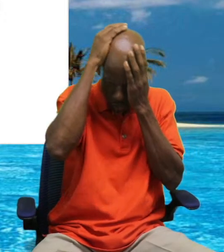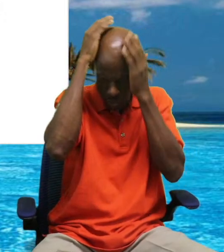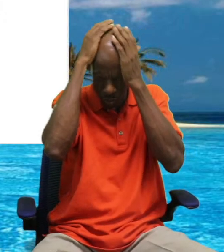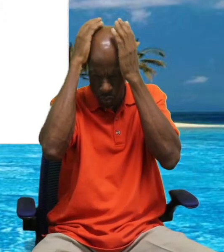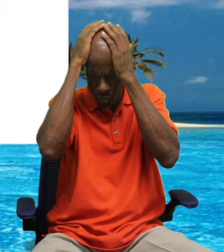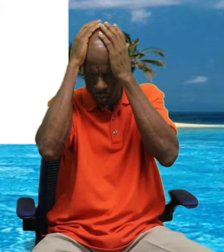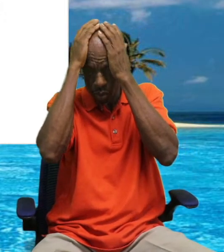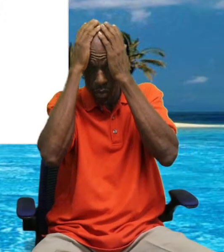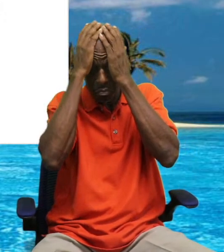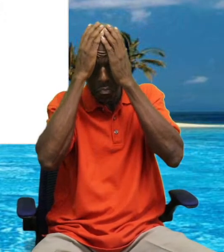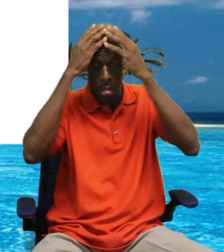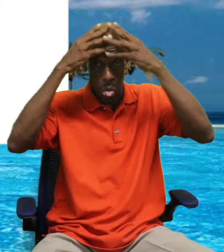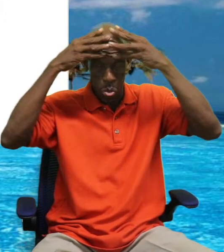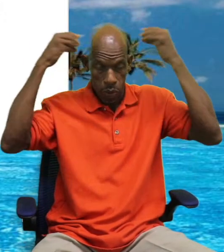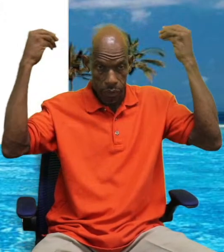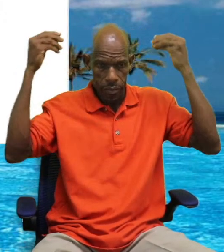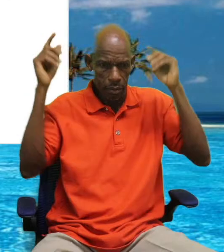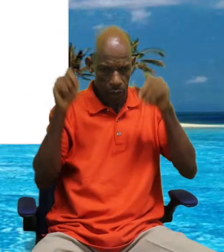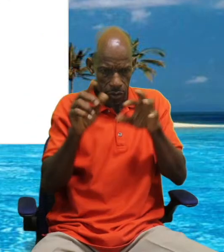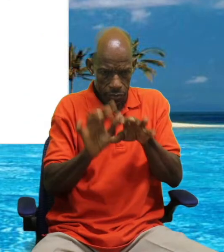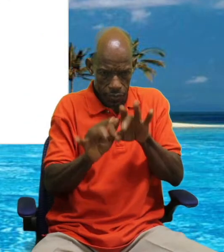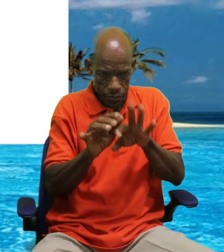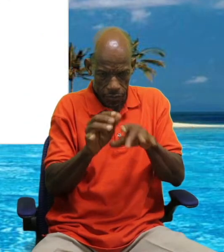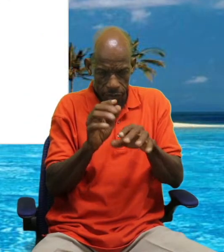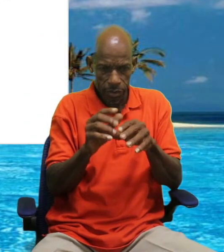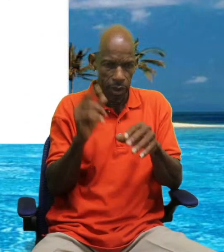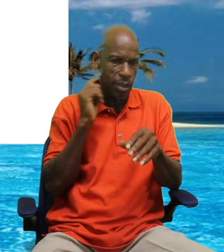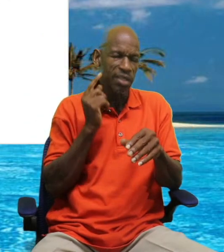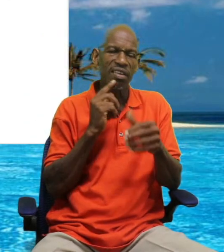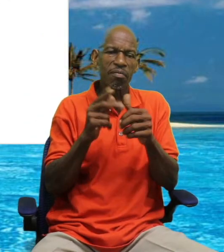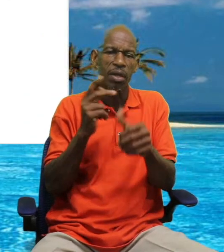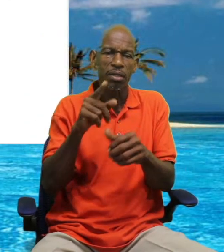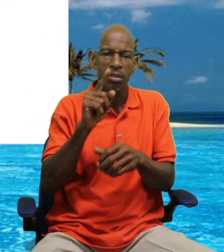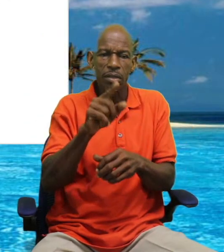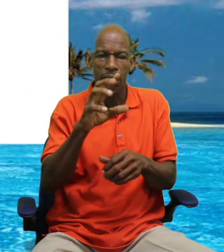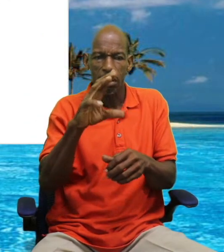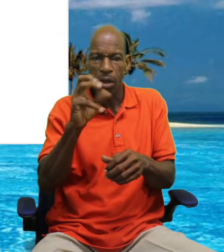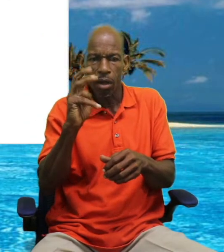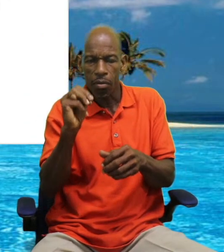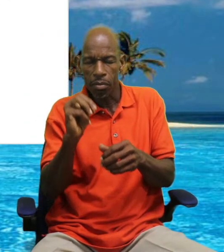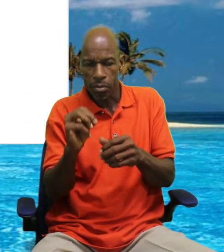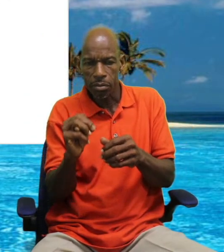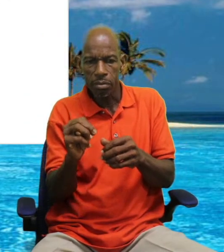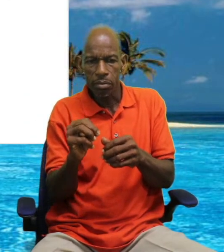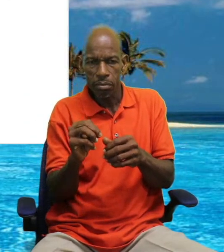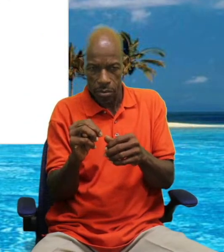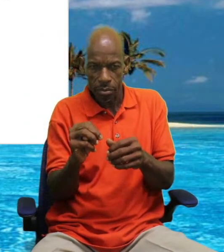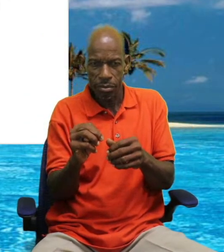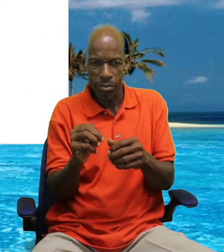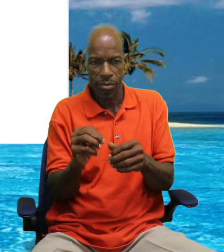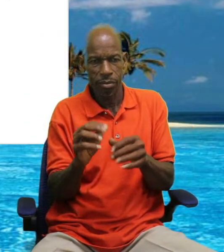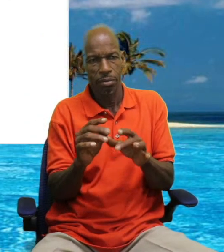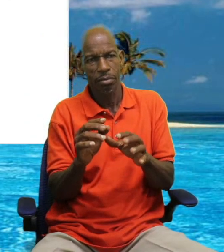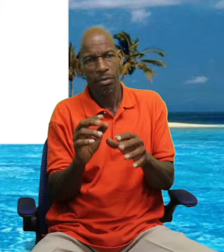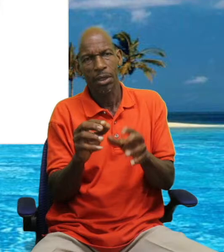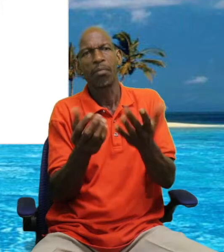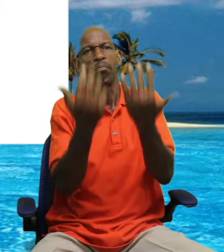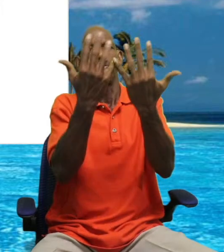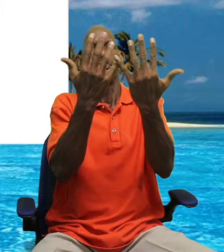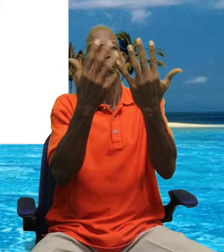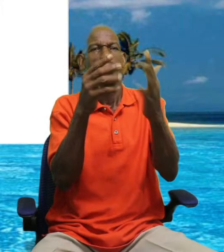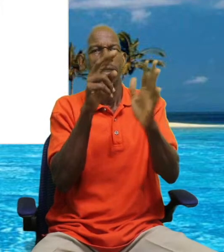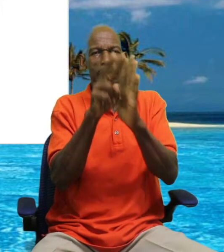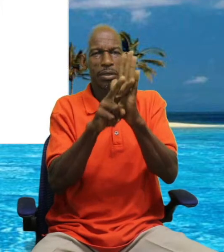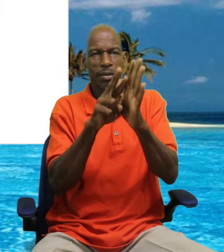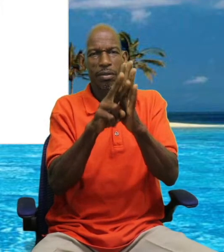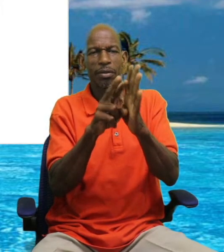there to access it. Okay. If you get any problems, just WhatsApp me and I will send you the link too. Right,